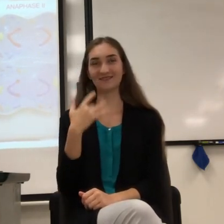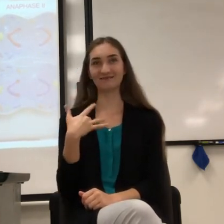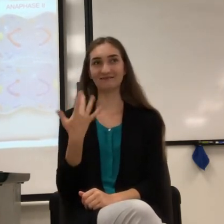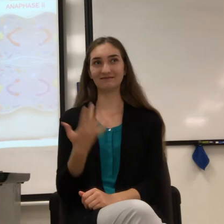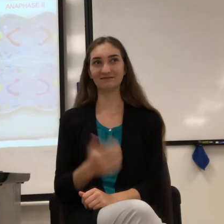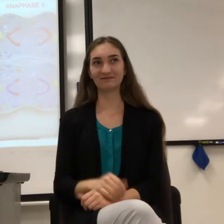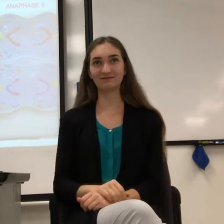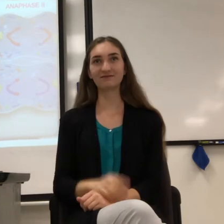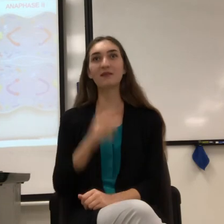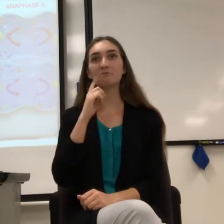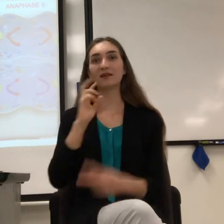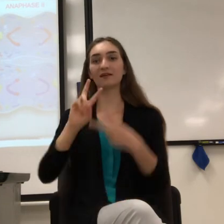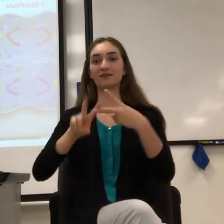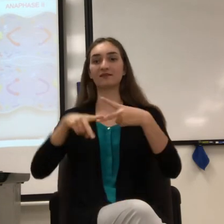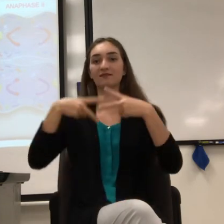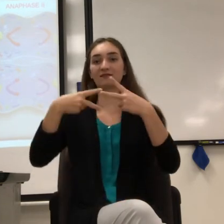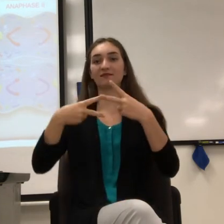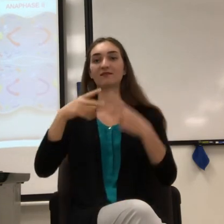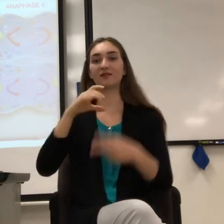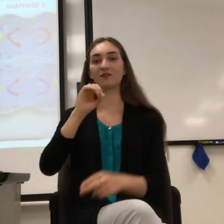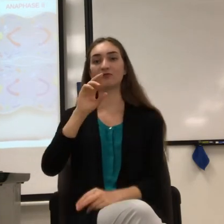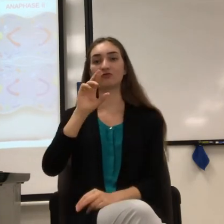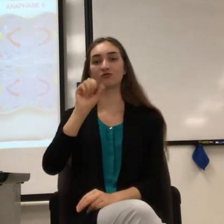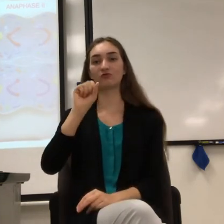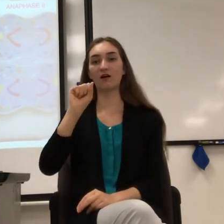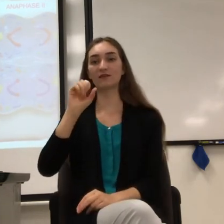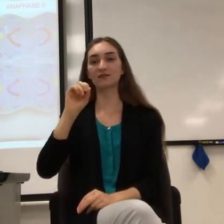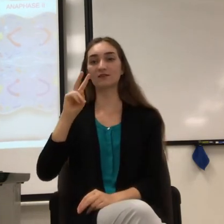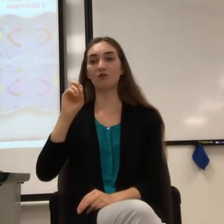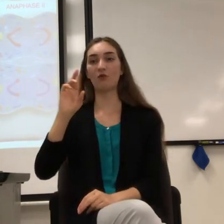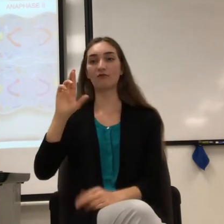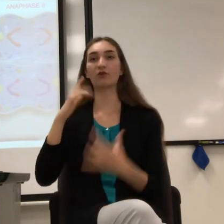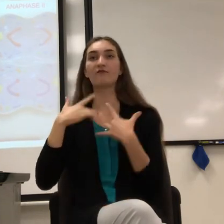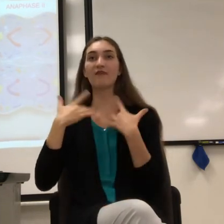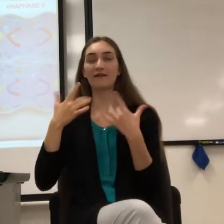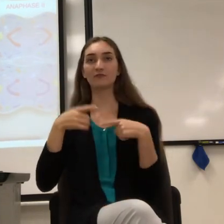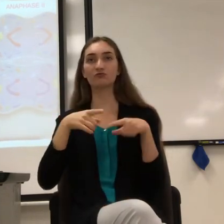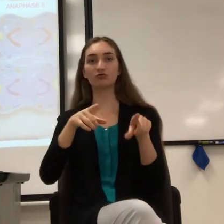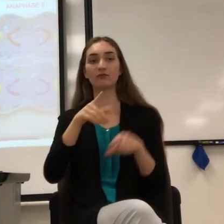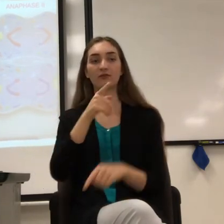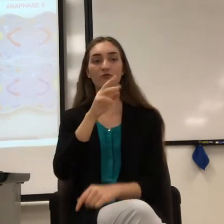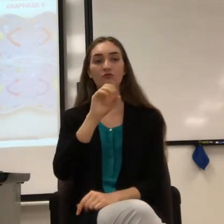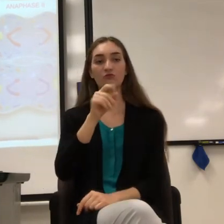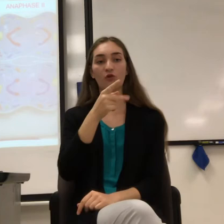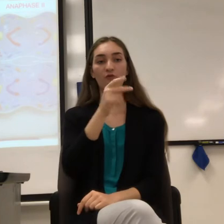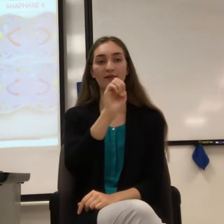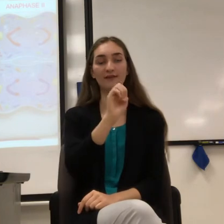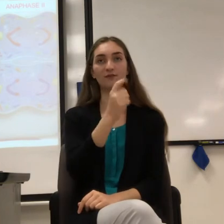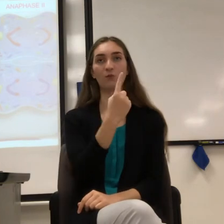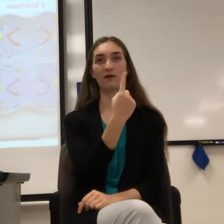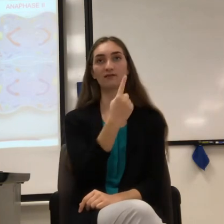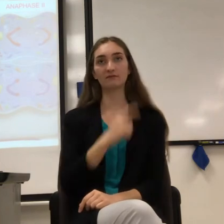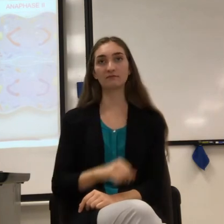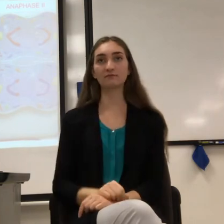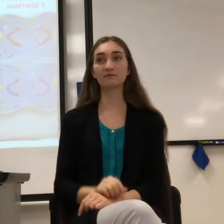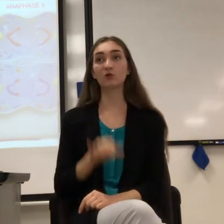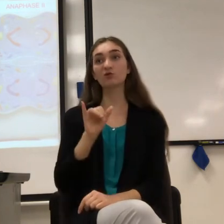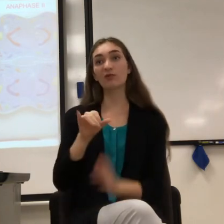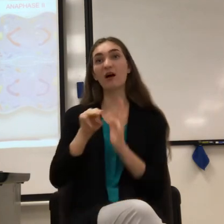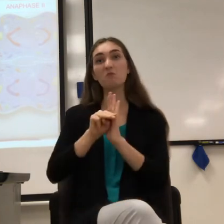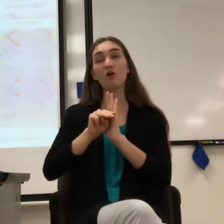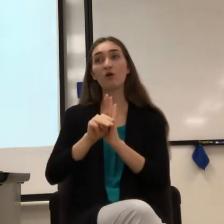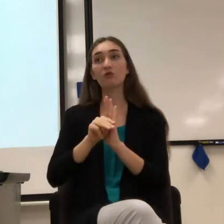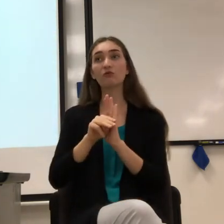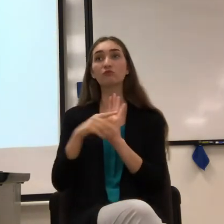heard it. Yeah, you crossover event. You had a genetic recombination in prophase one. So you know a lot of things are shown nicely on that set. Now what we have to